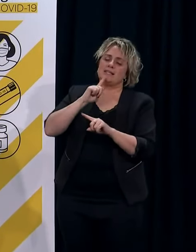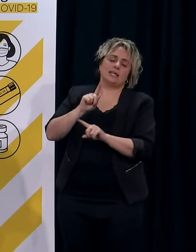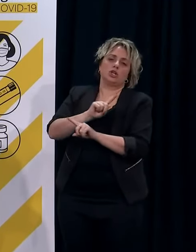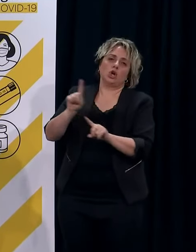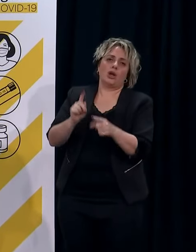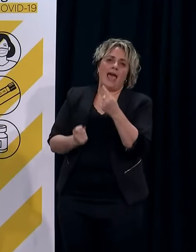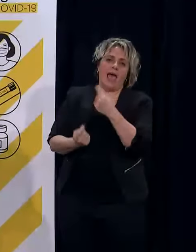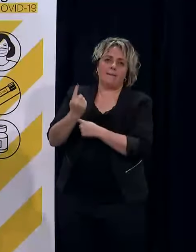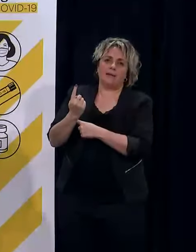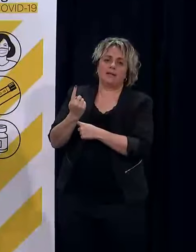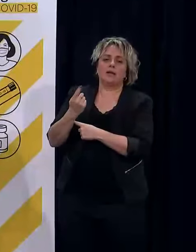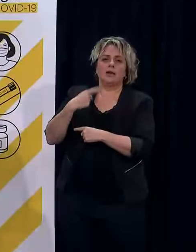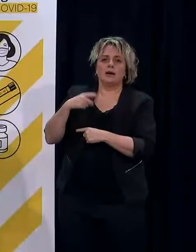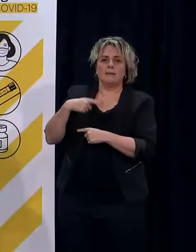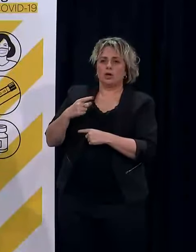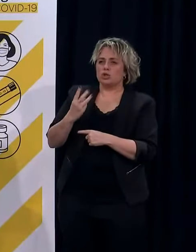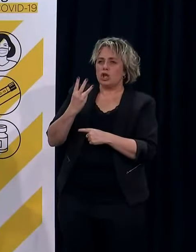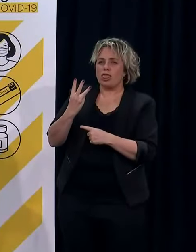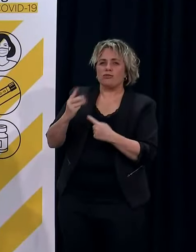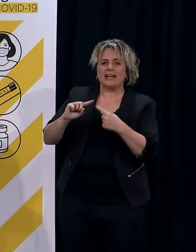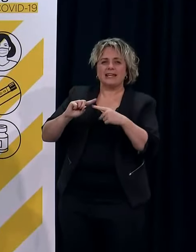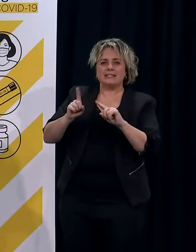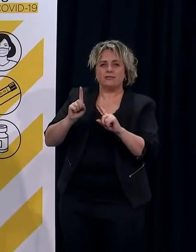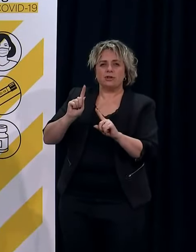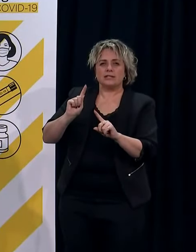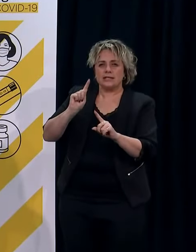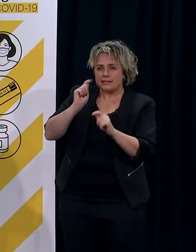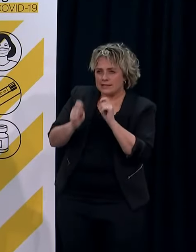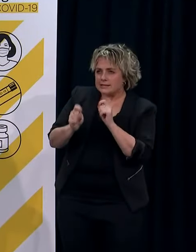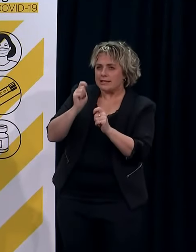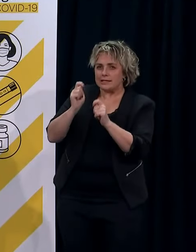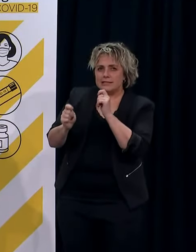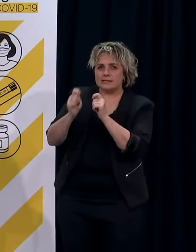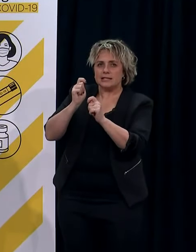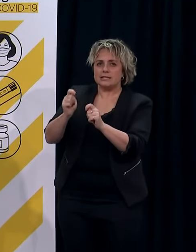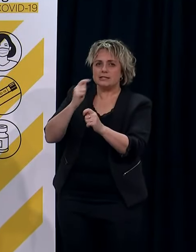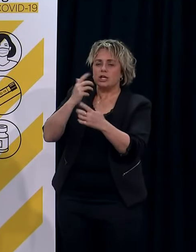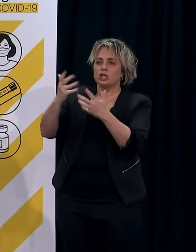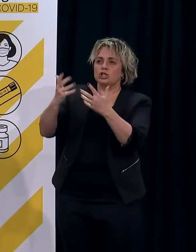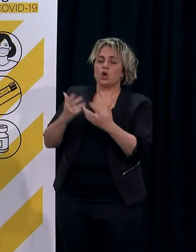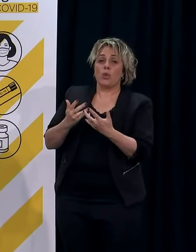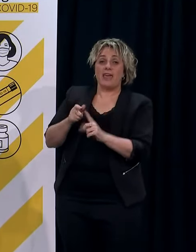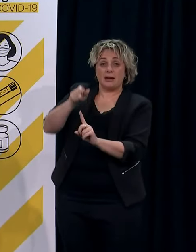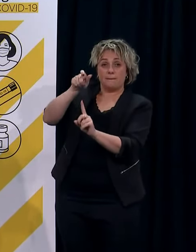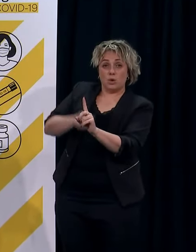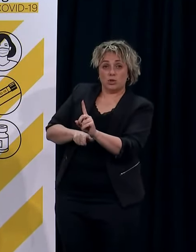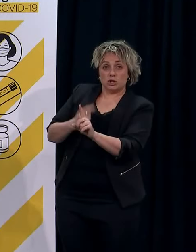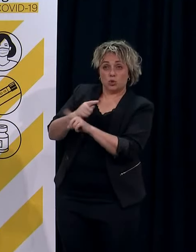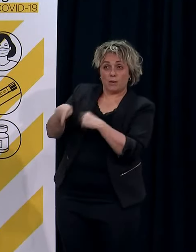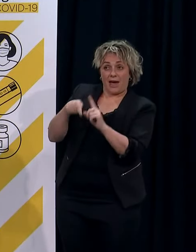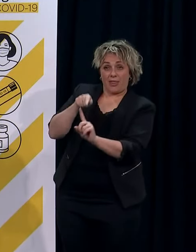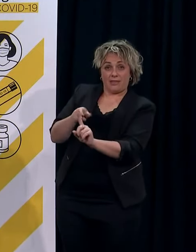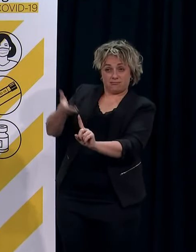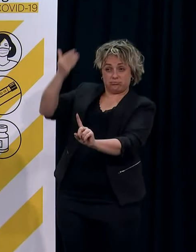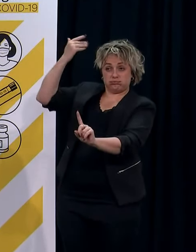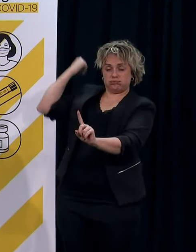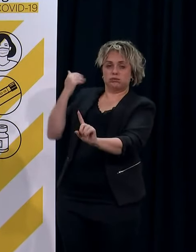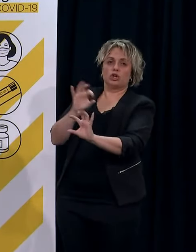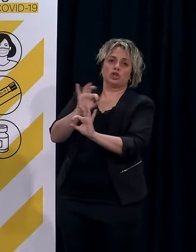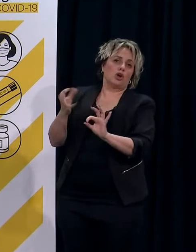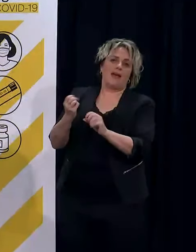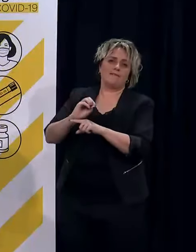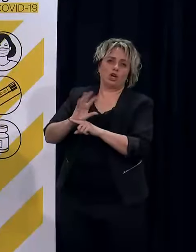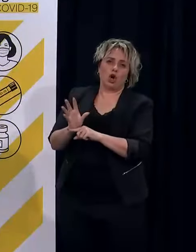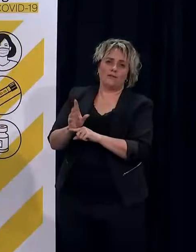out because they've had 3 different varieties of testing that have demonstrated that they did not have COVID-19. That means that we